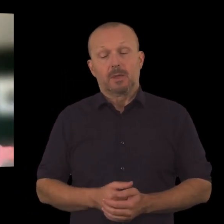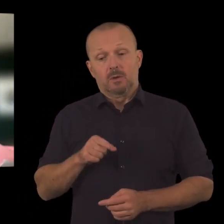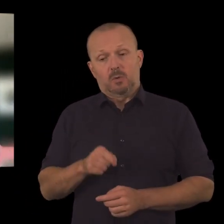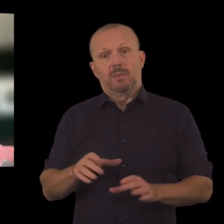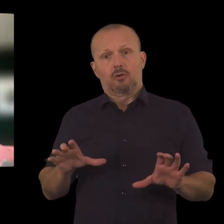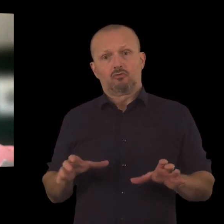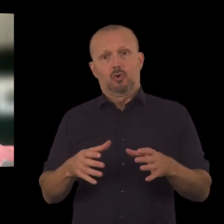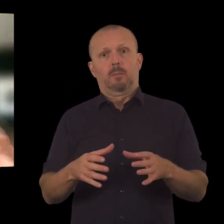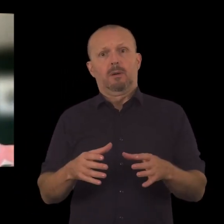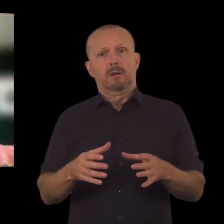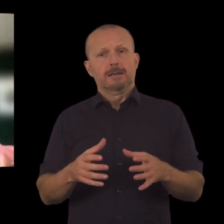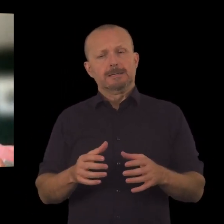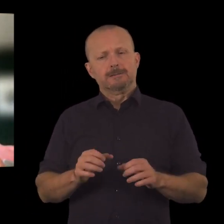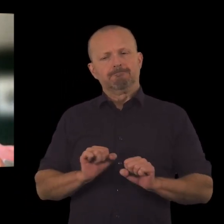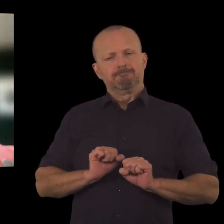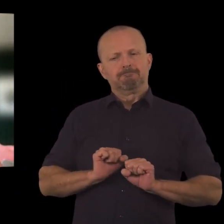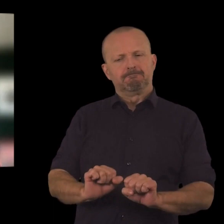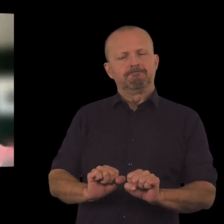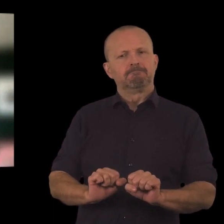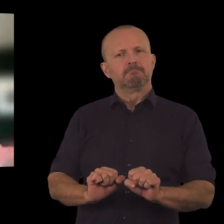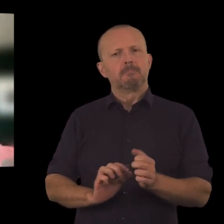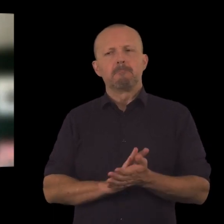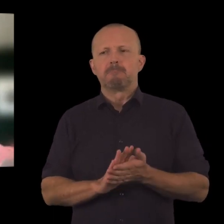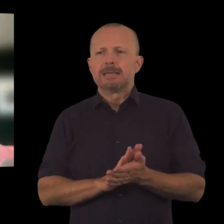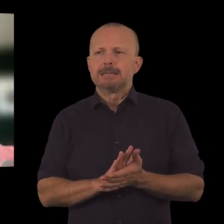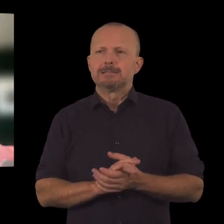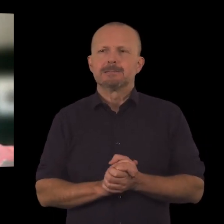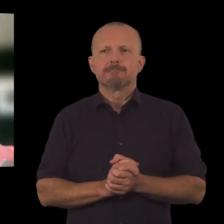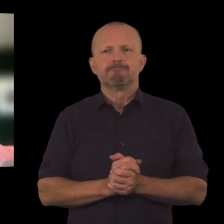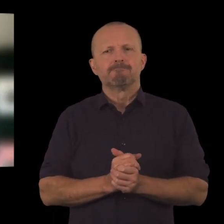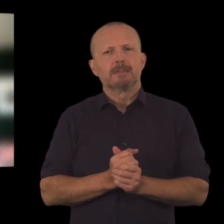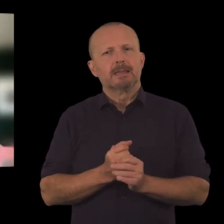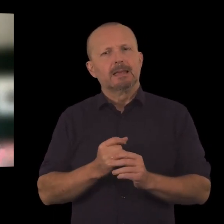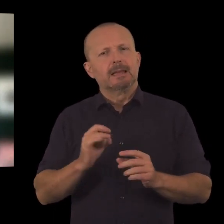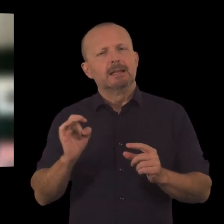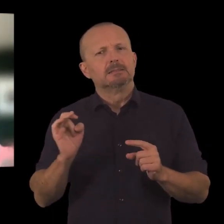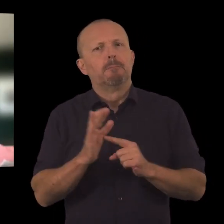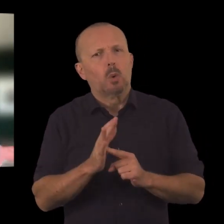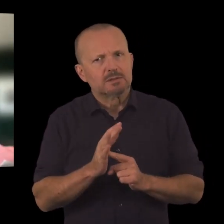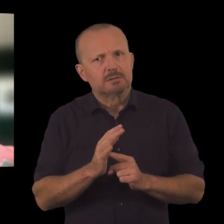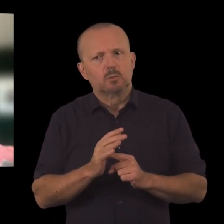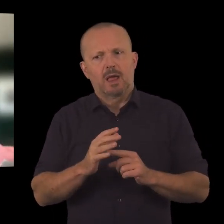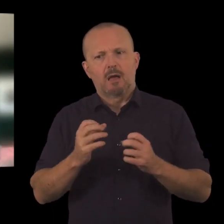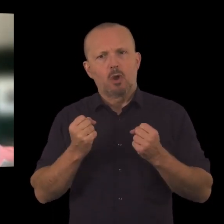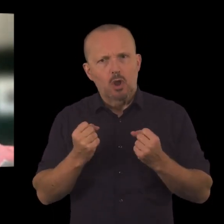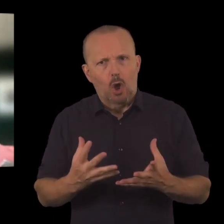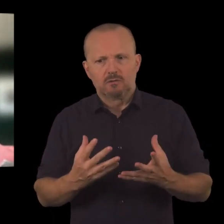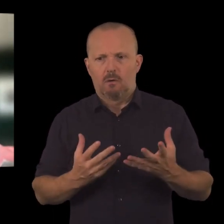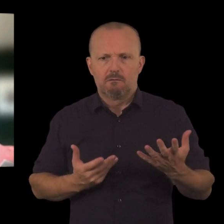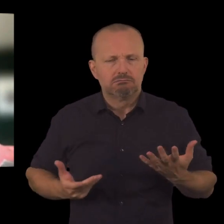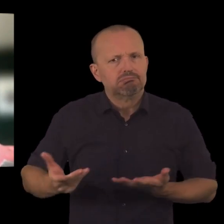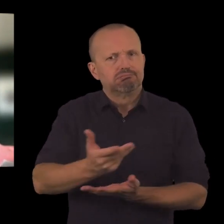variety of different places. So not just the city mission, but our core performance company is connected to the